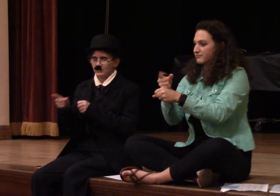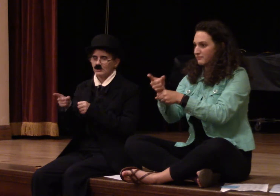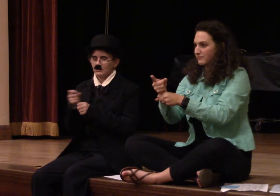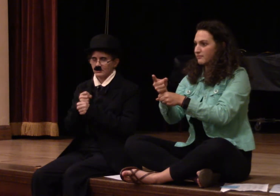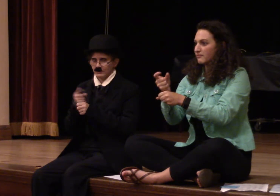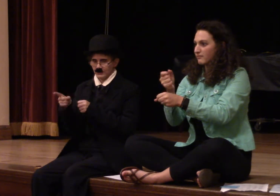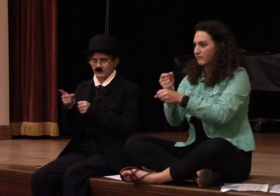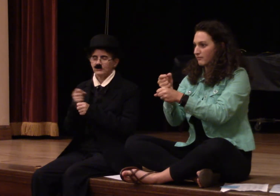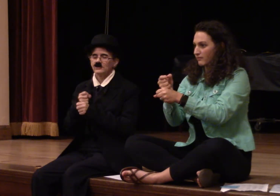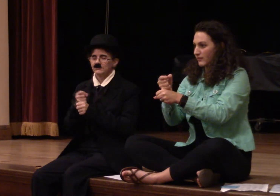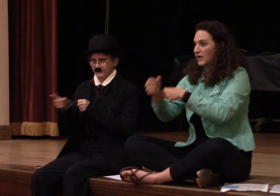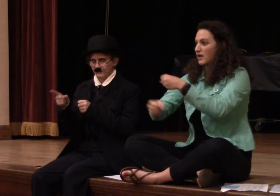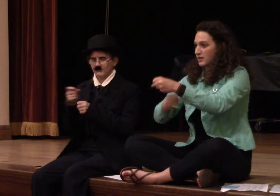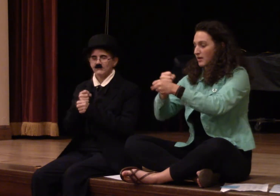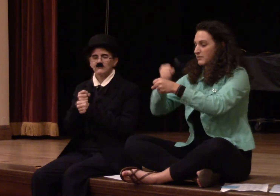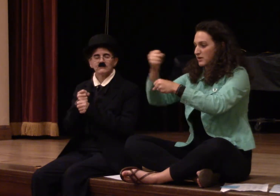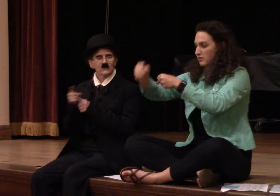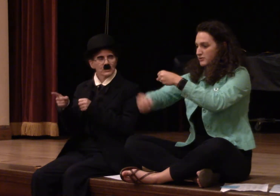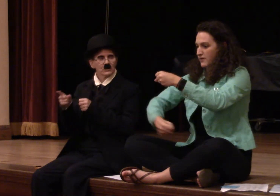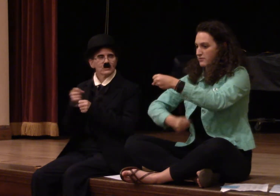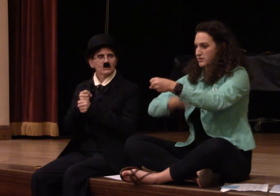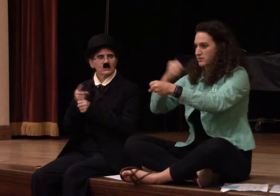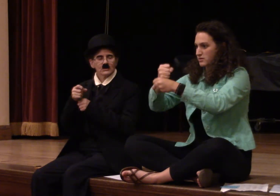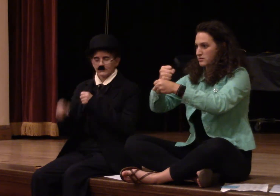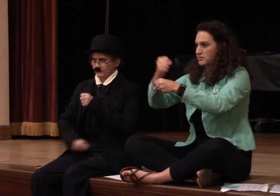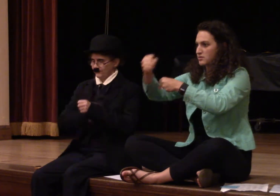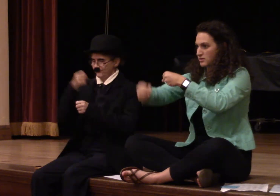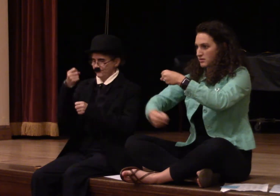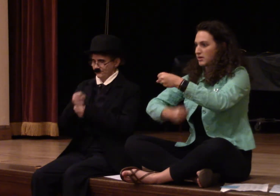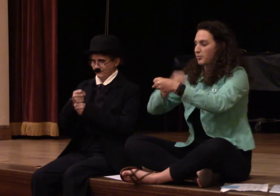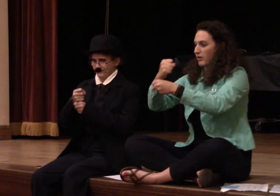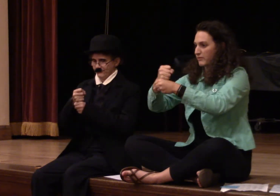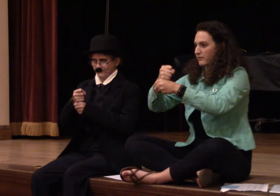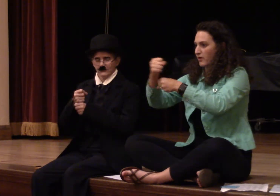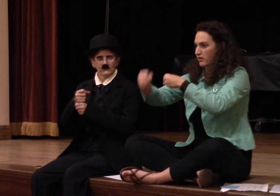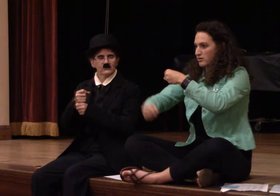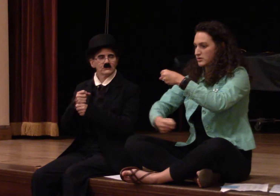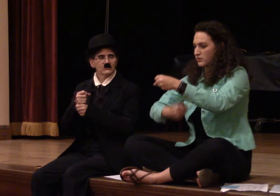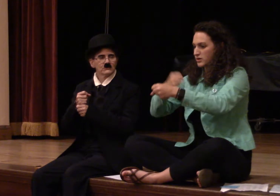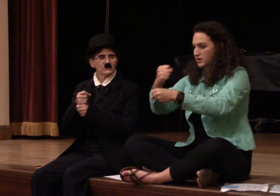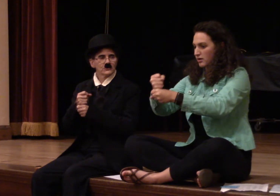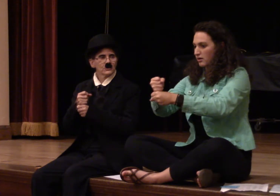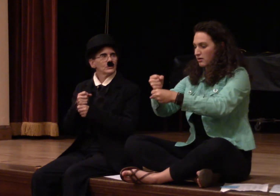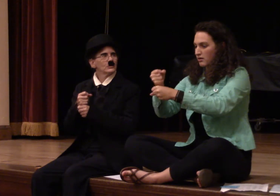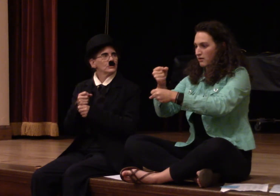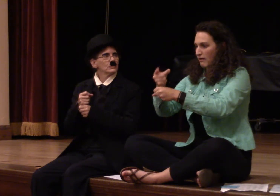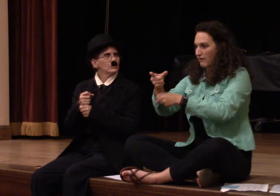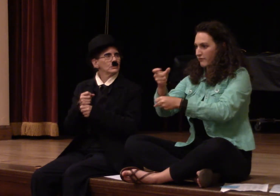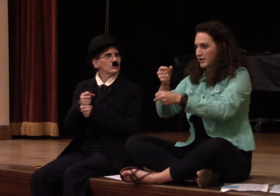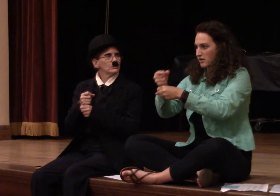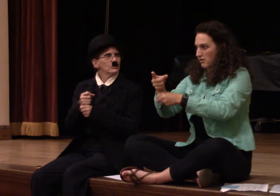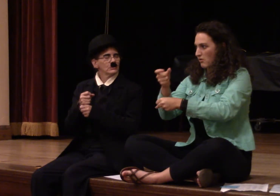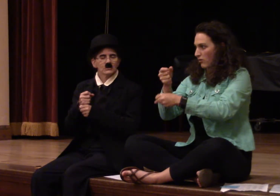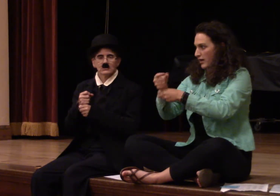This year, Yep, year goes around. Yep, round in front. So year, every year, or next